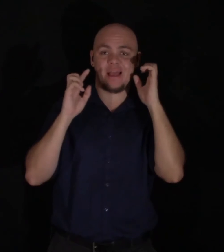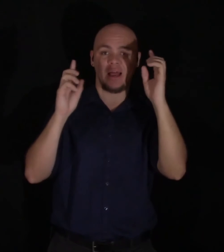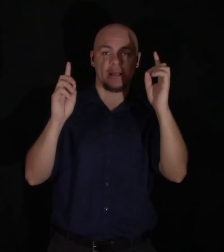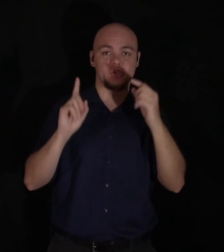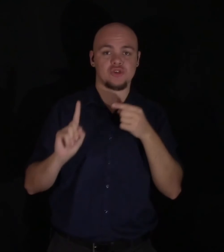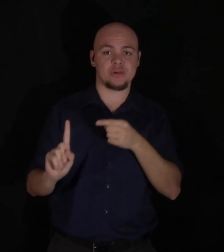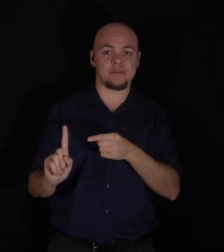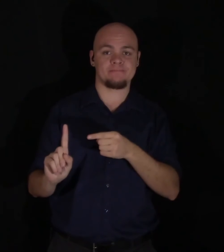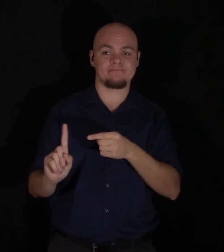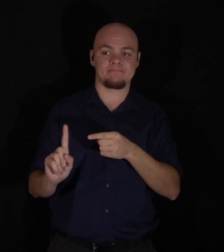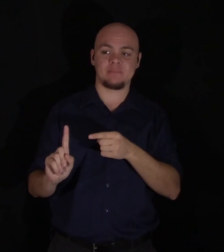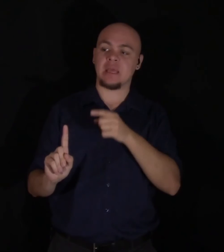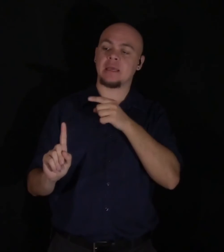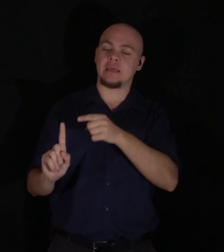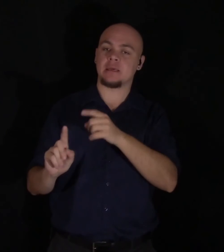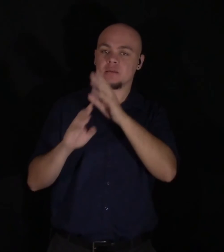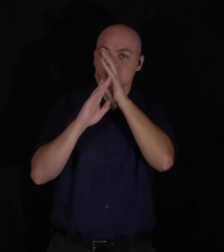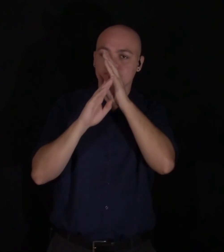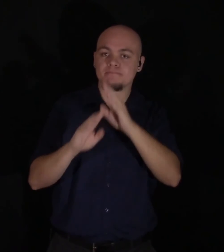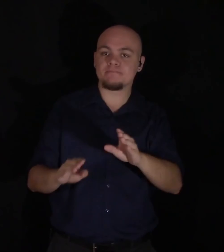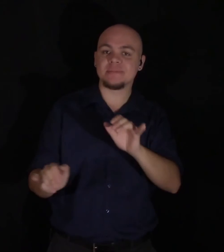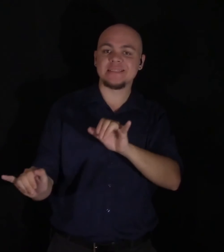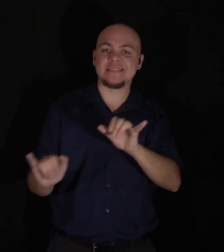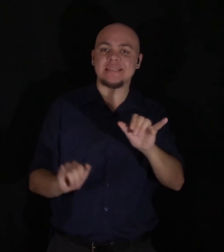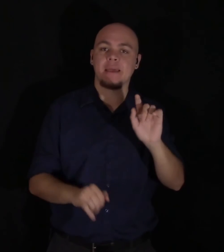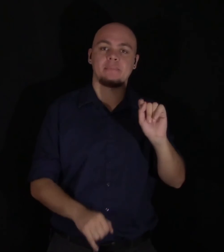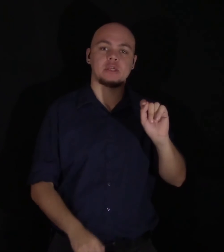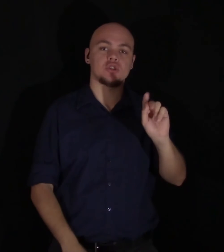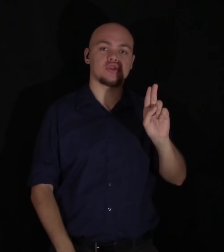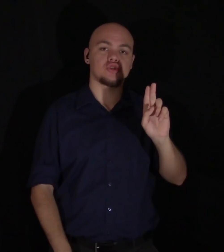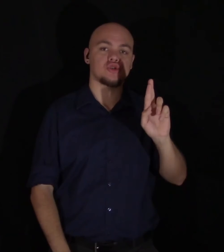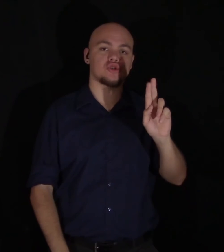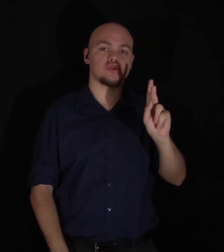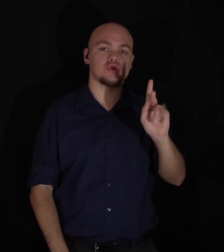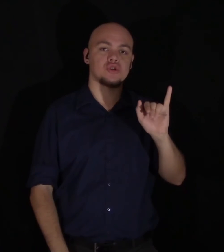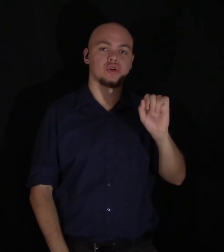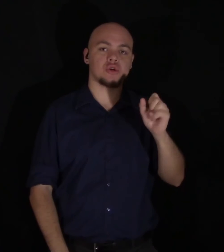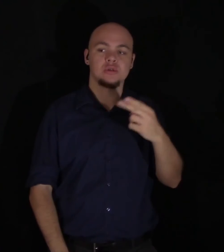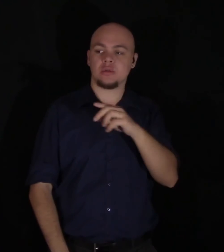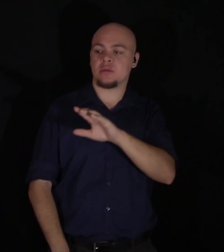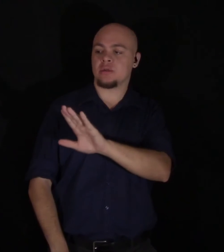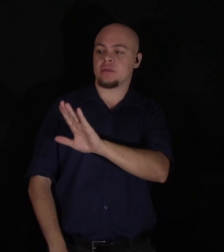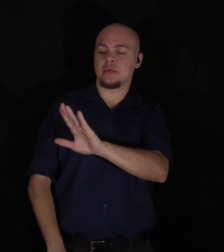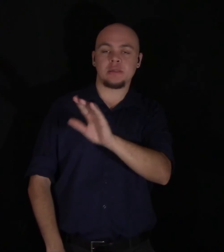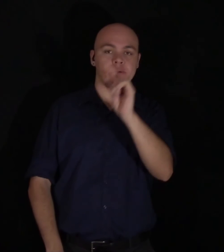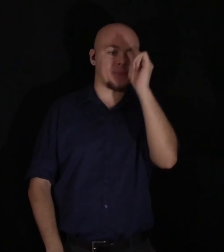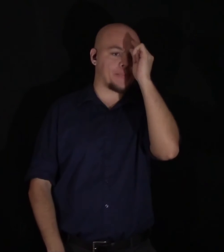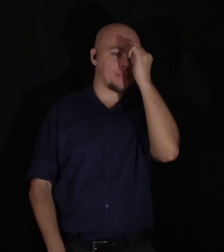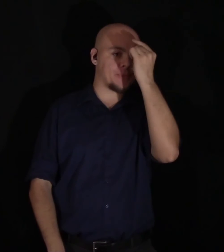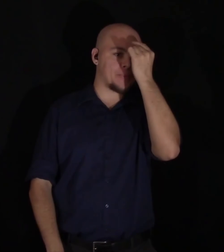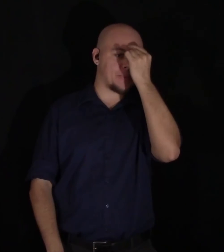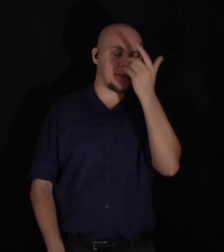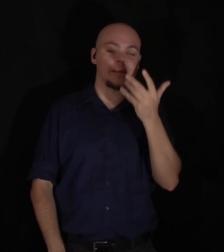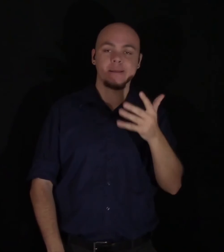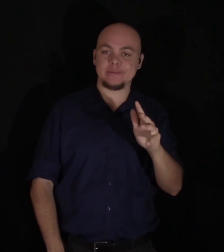as silent as a Turk, and a kind of ignorant carelessness attends him, which, while it renders